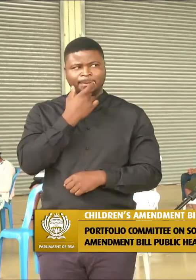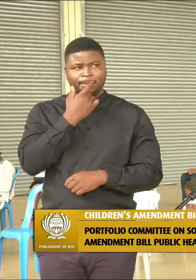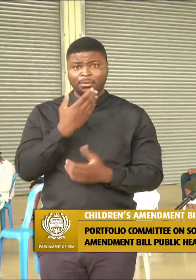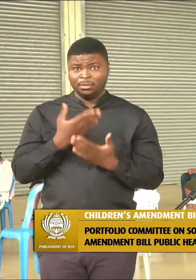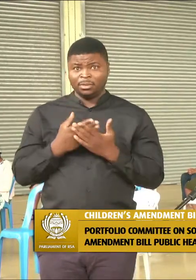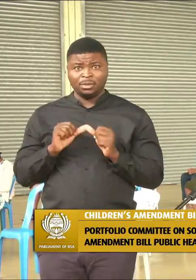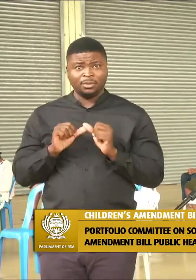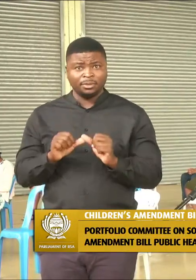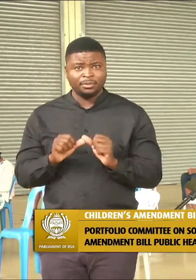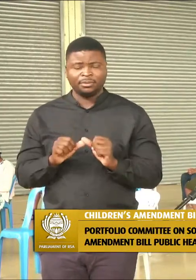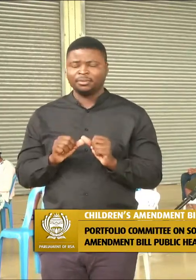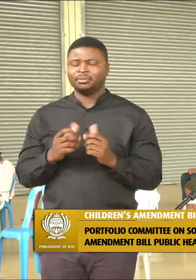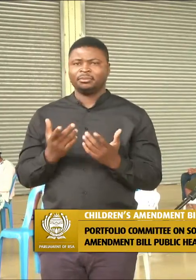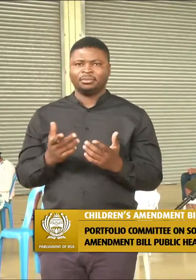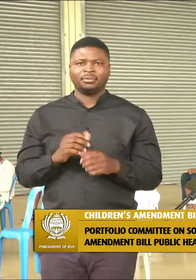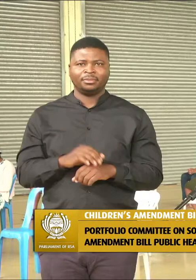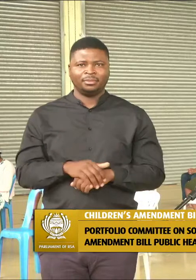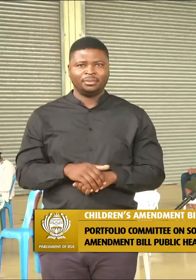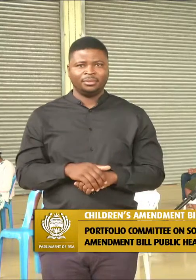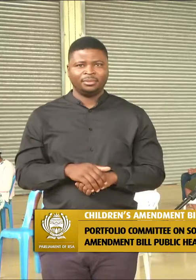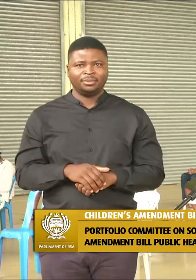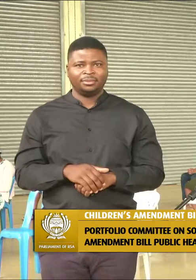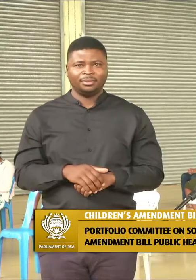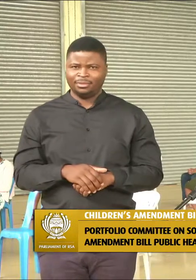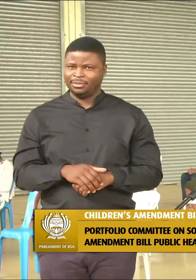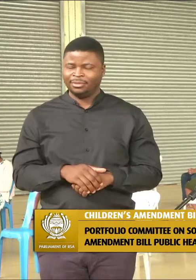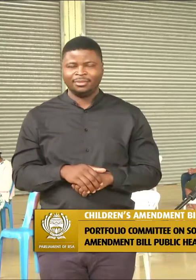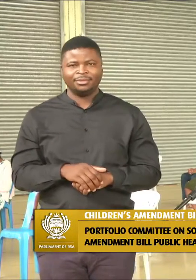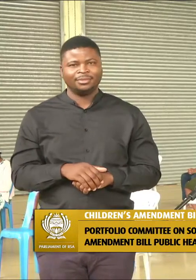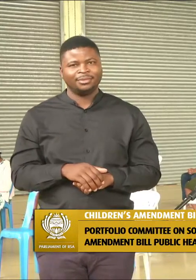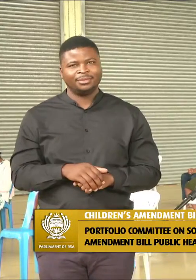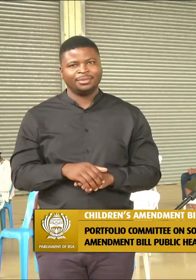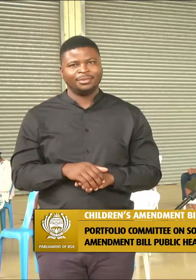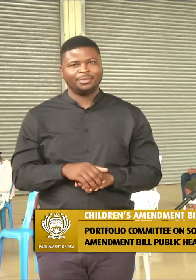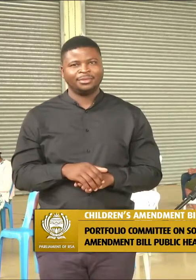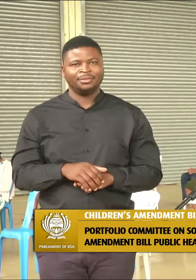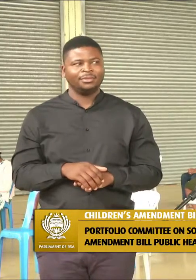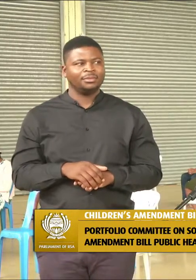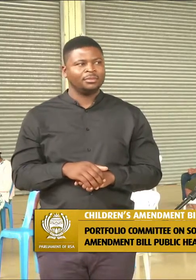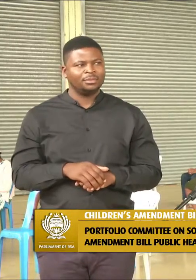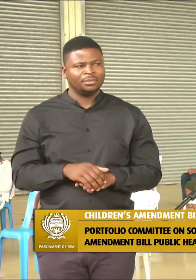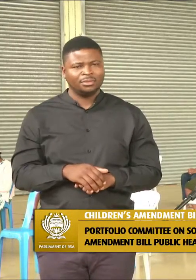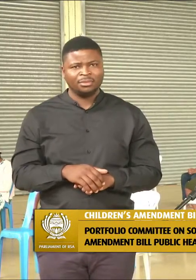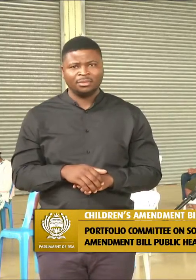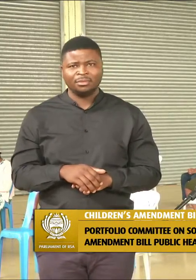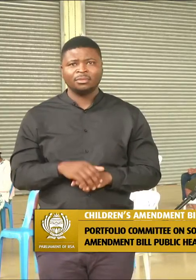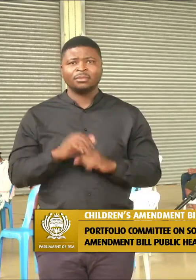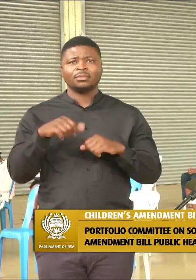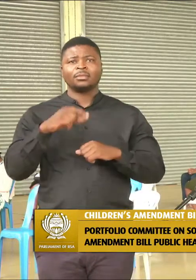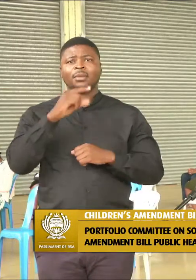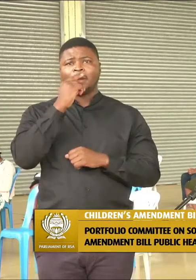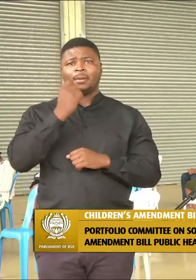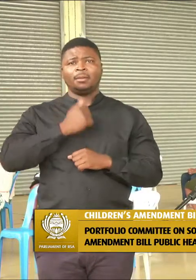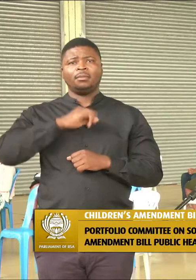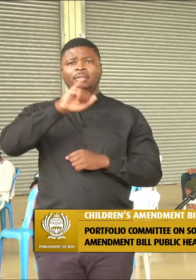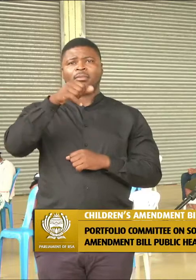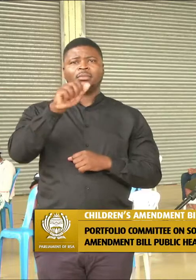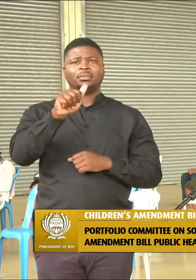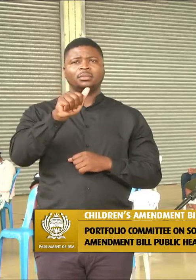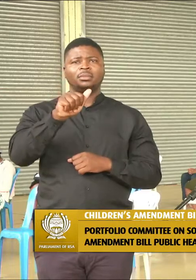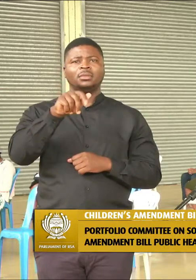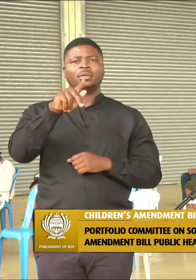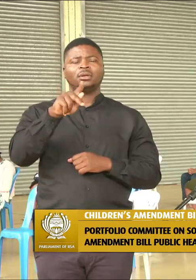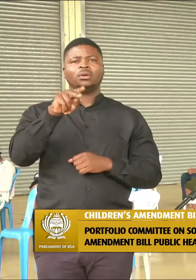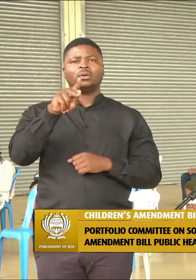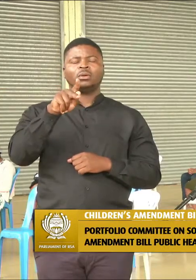for it? Okay. So, my name is Yudir Chaturi. My name is Chaturi. Yep, and I'm